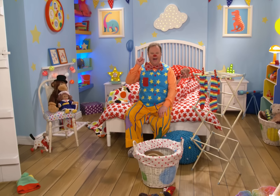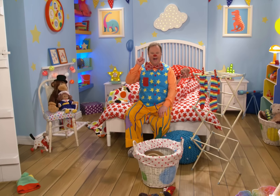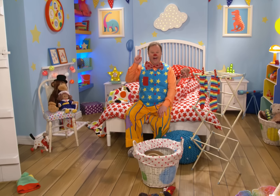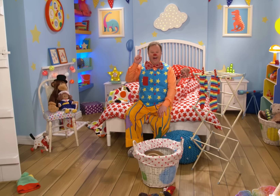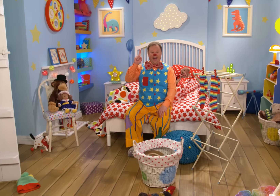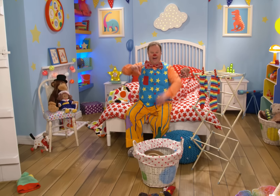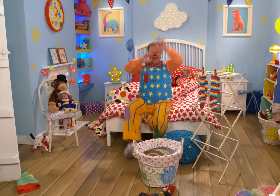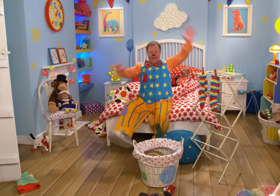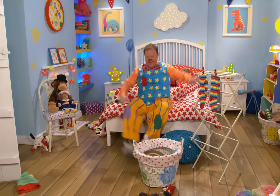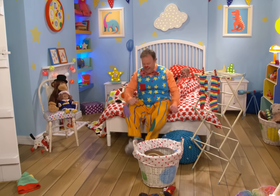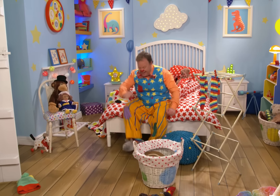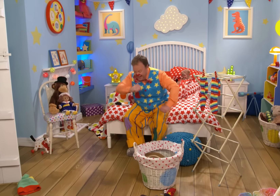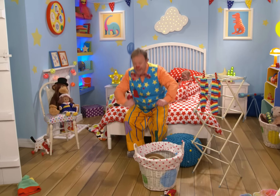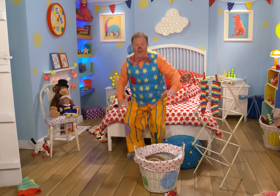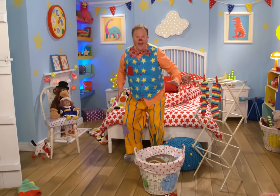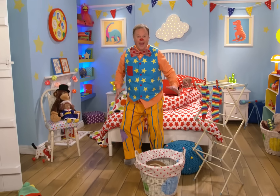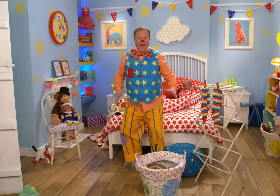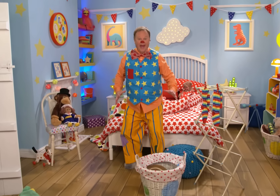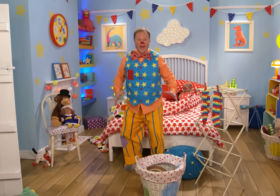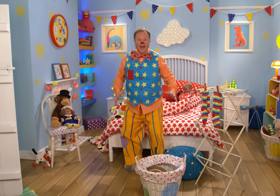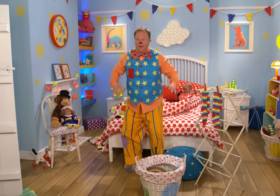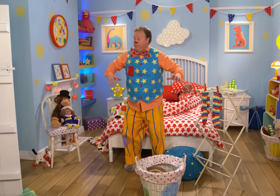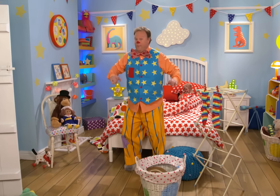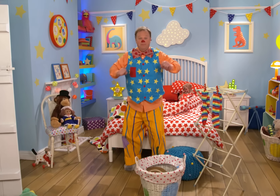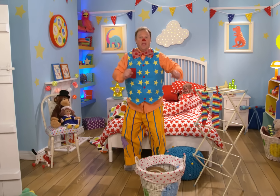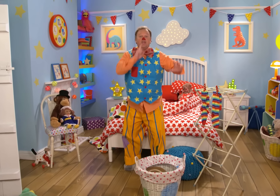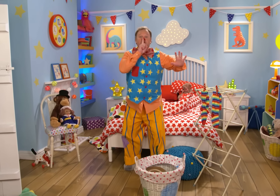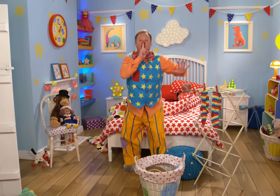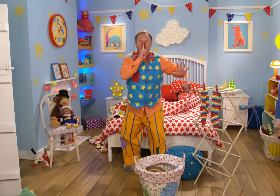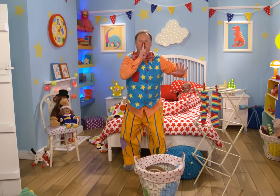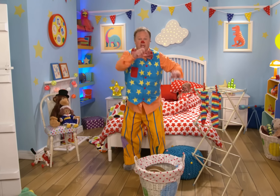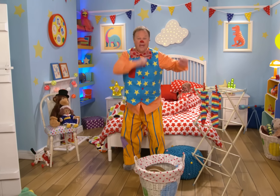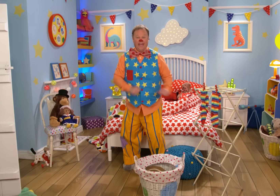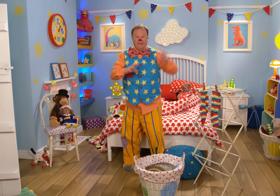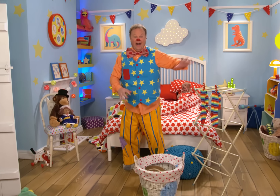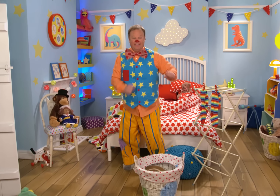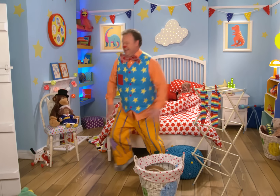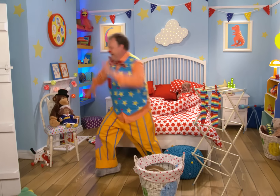Aha! What is it, Mr. Tumble? Shh!